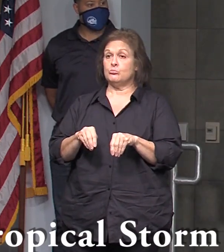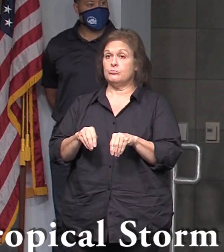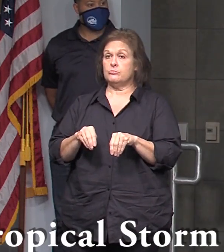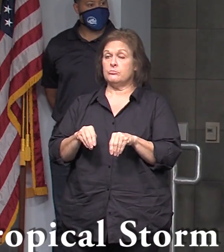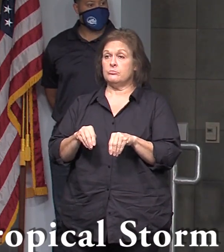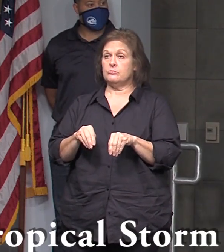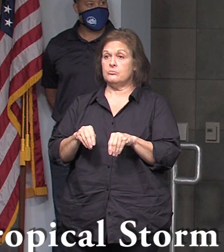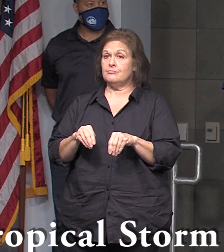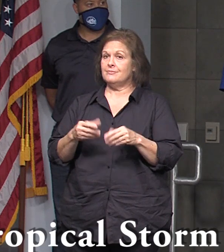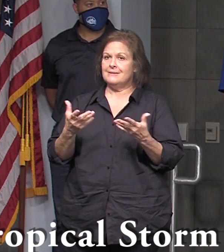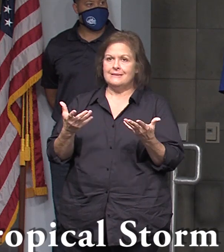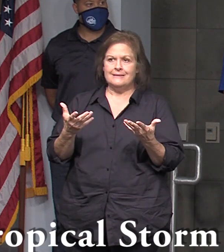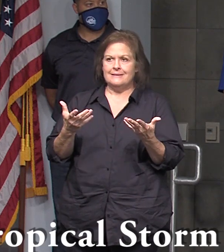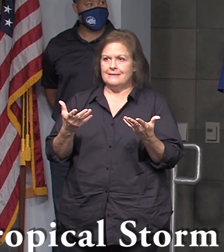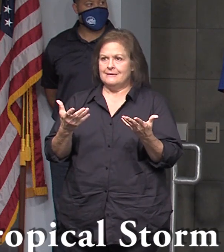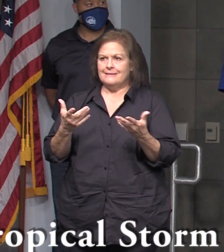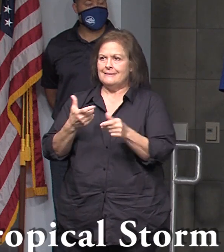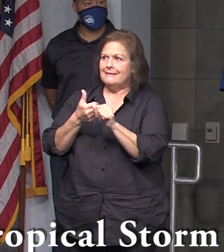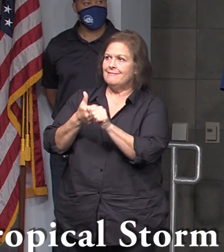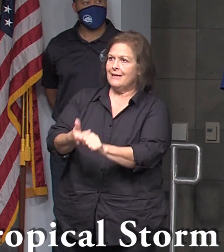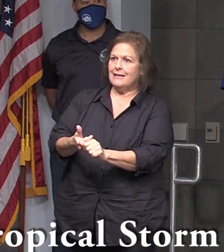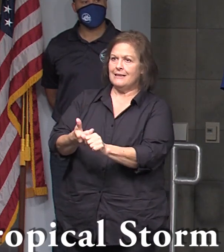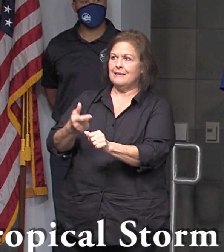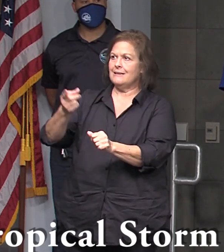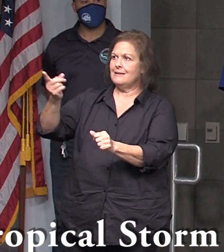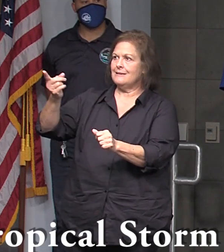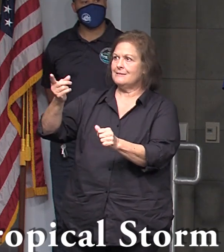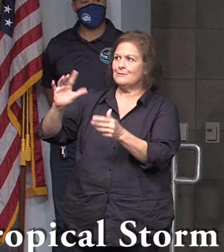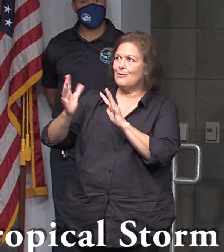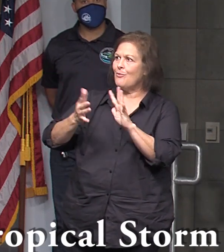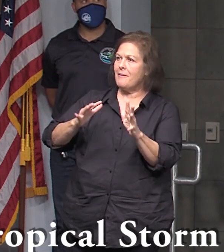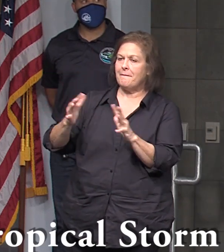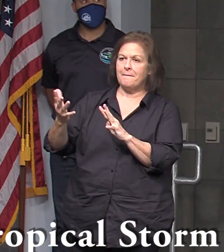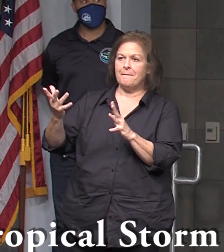it's a moving target depending on how the intensity